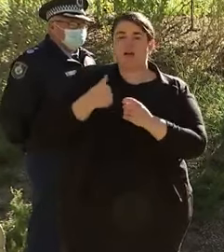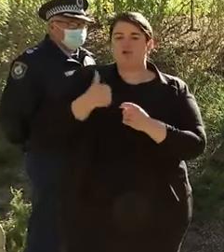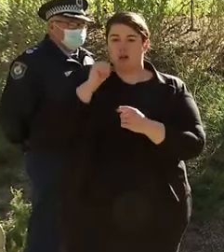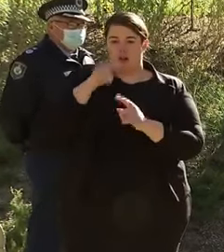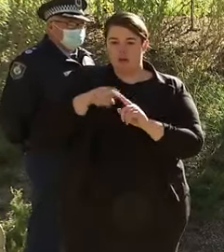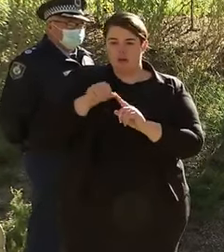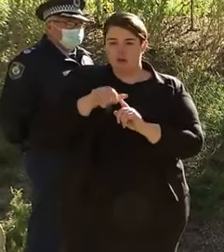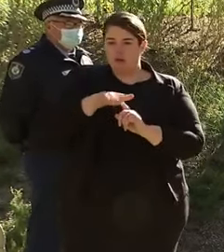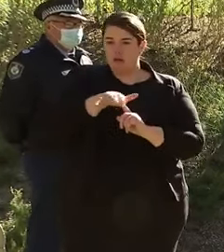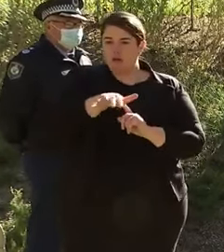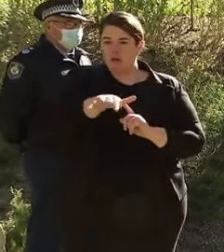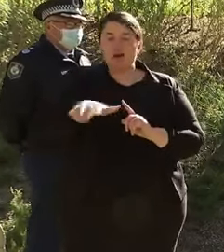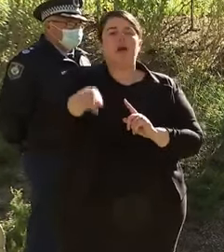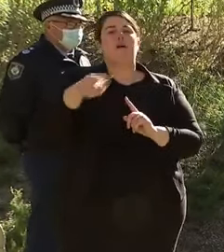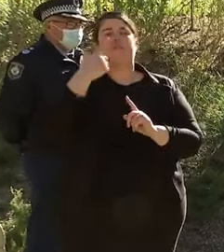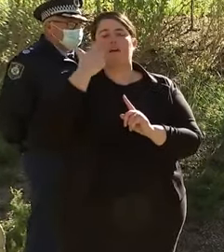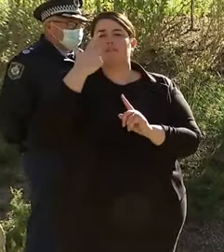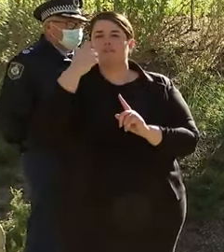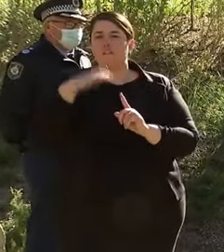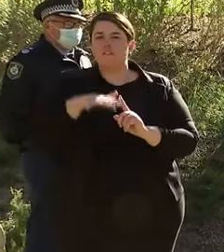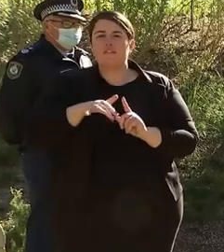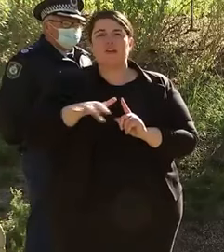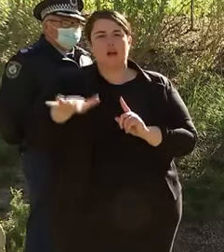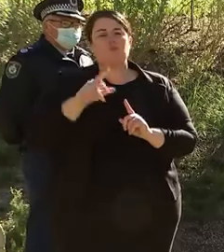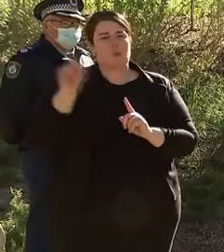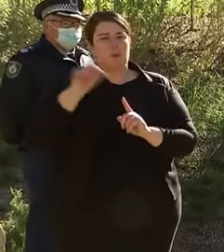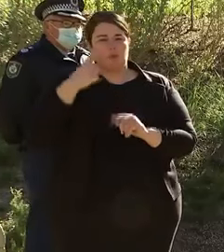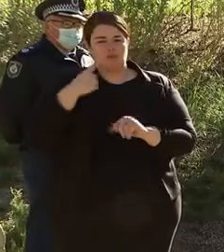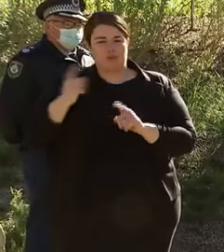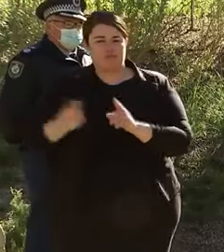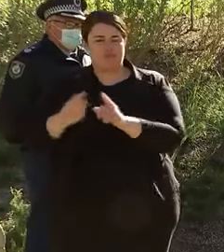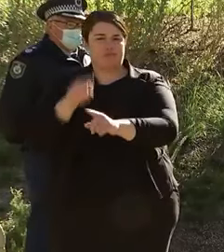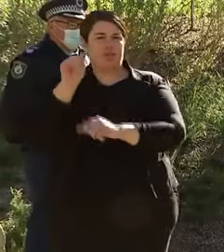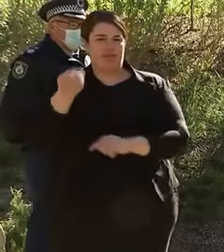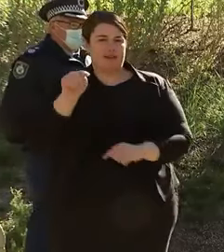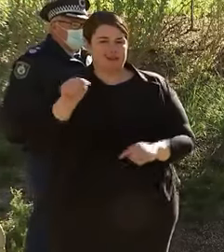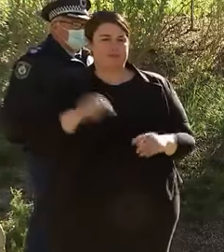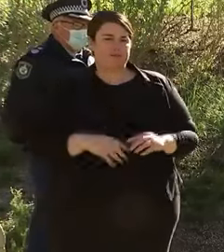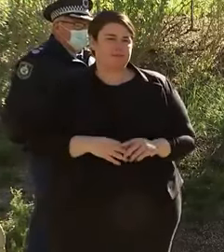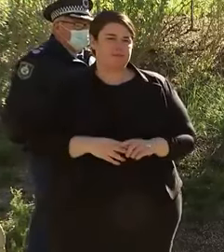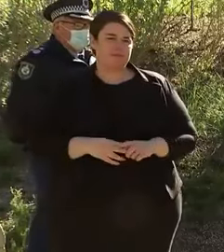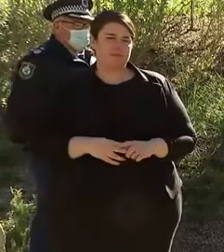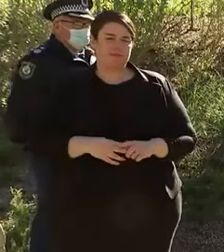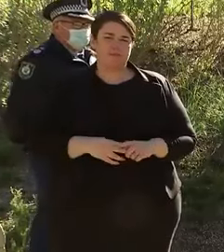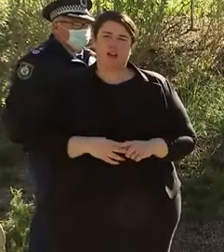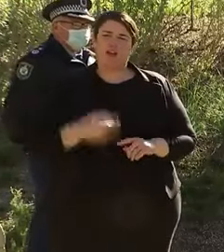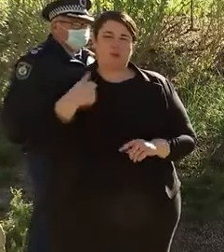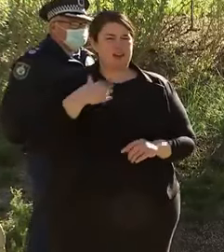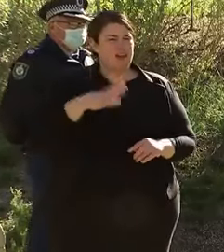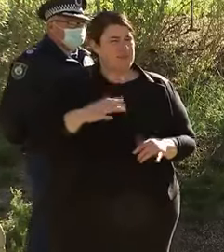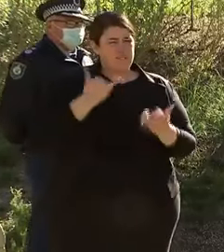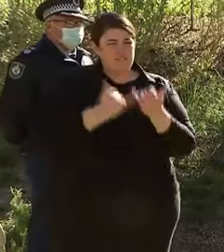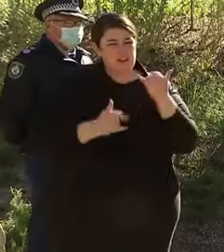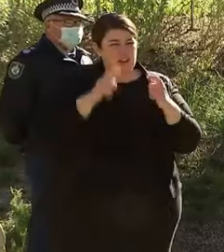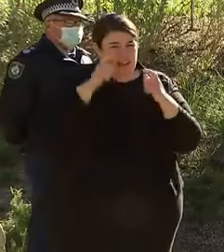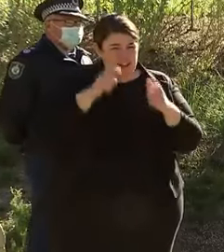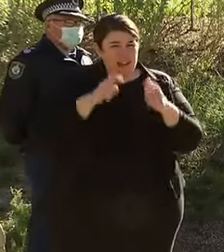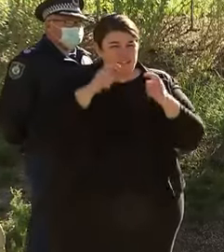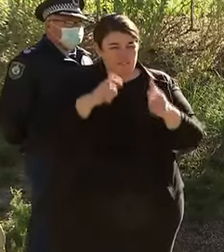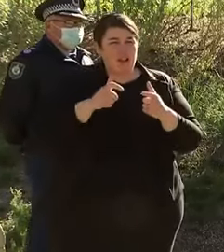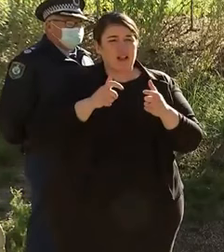chain of transmission, which is what we've got to mop up at this moment. Now, obviously, we have to be very cautious